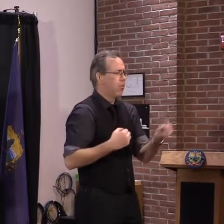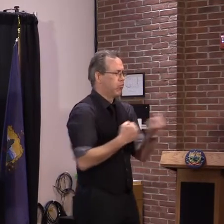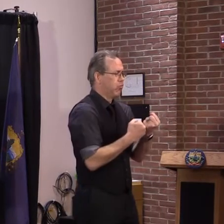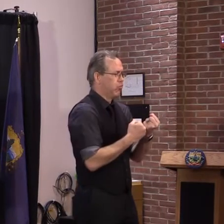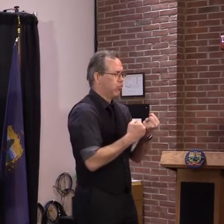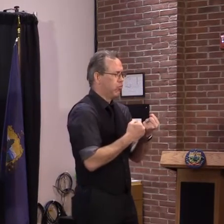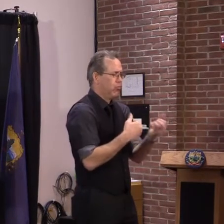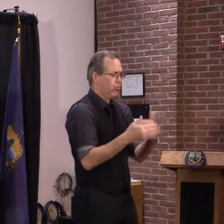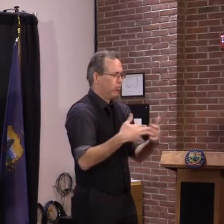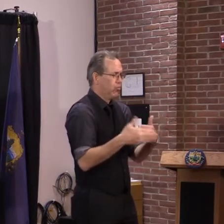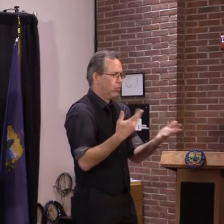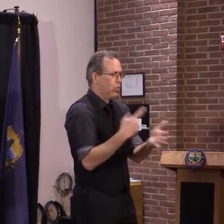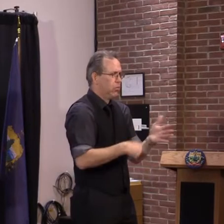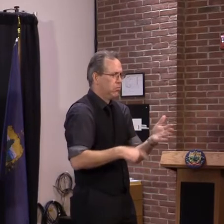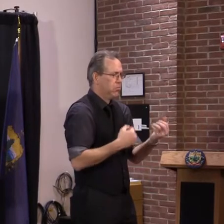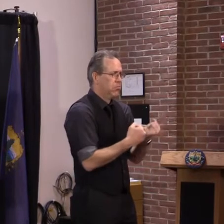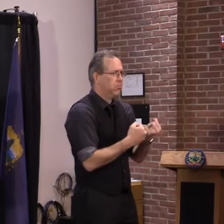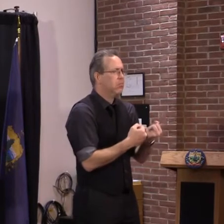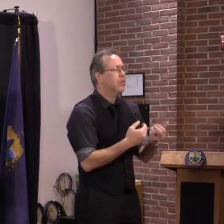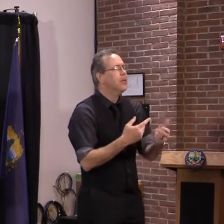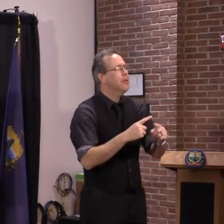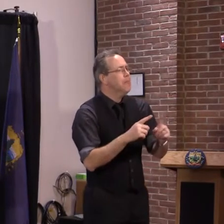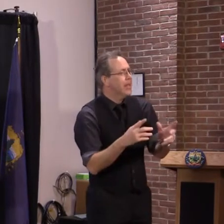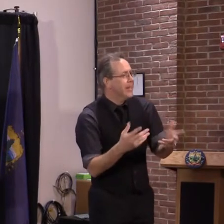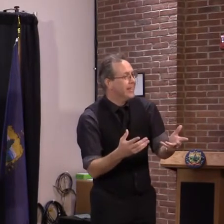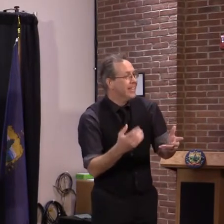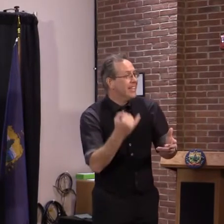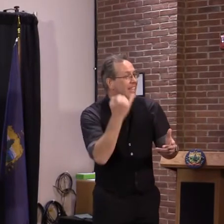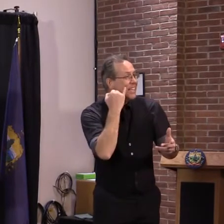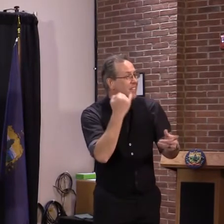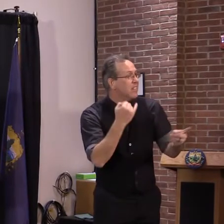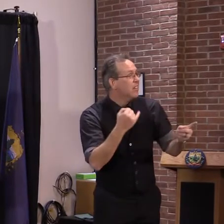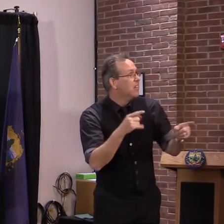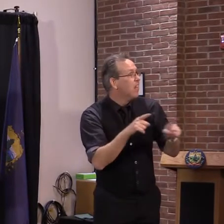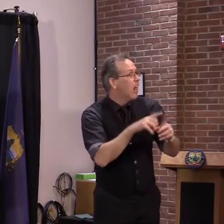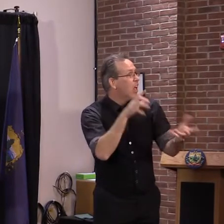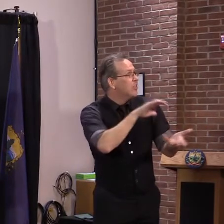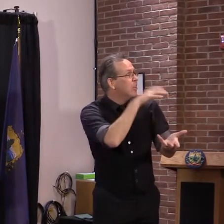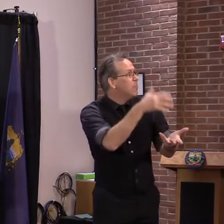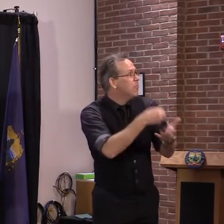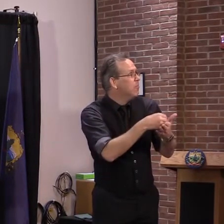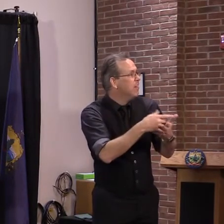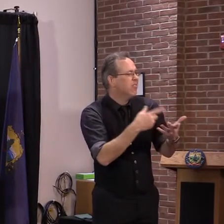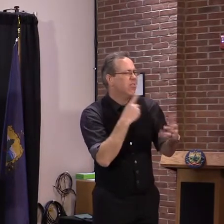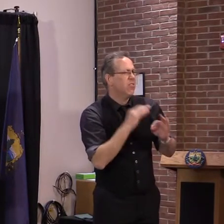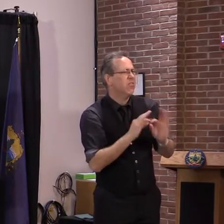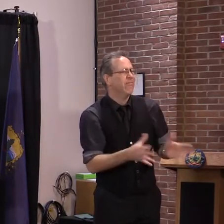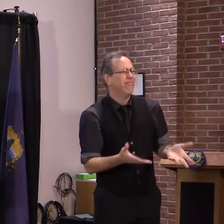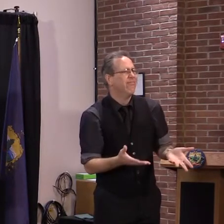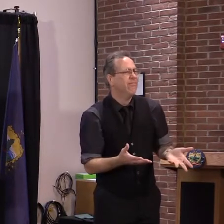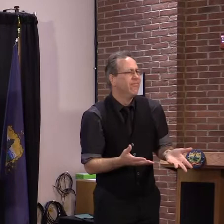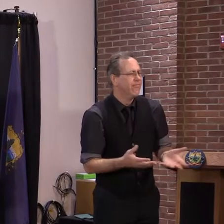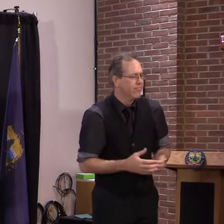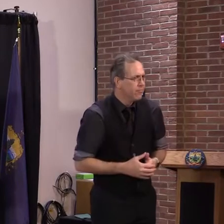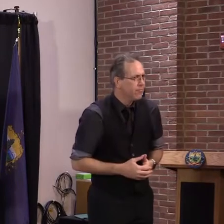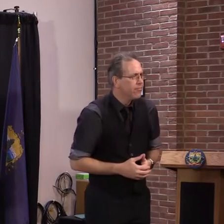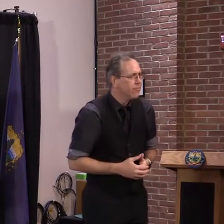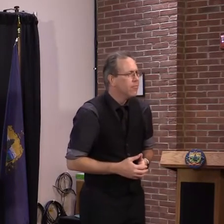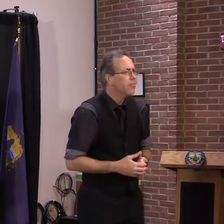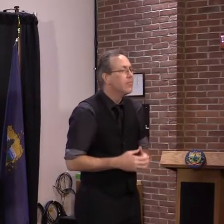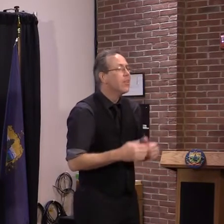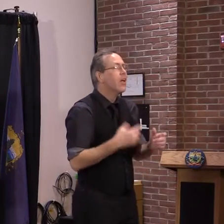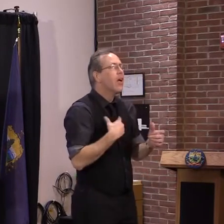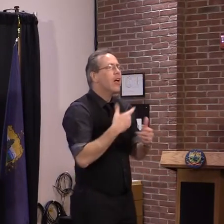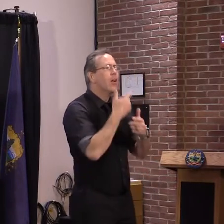have an infinite amount of money to do that. So interestingly enough, our tax